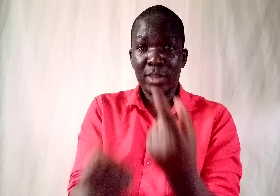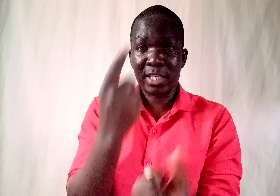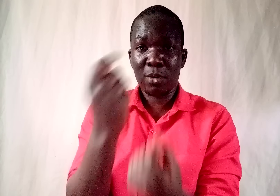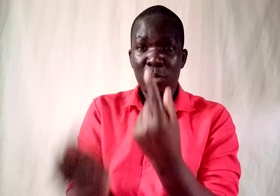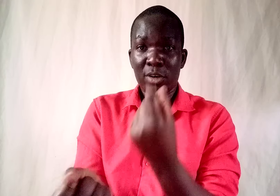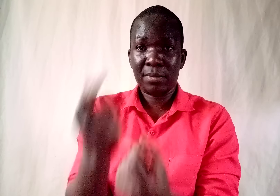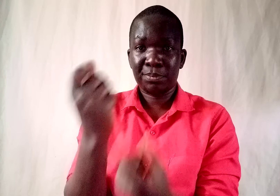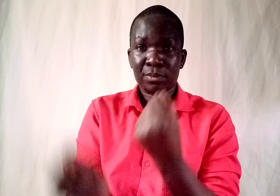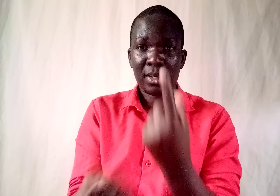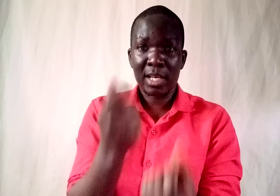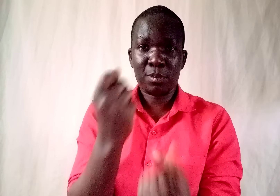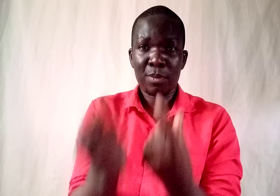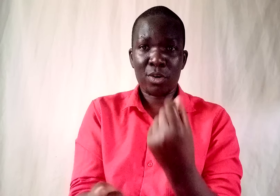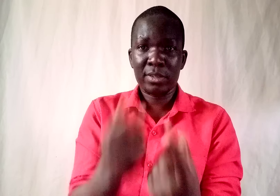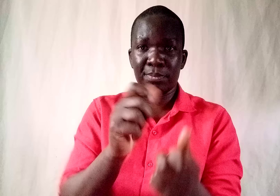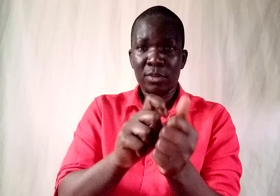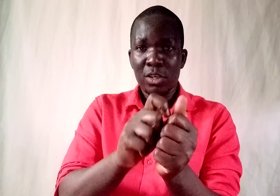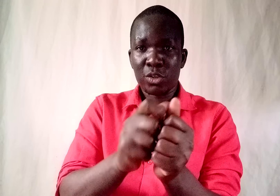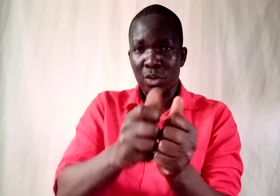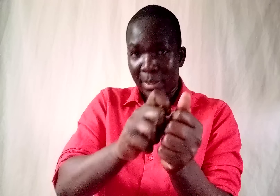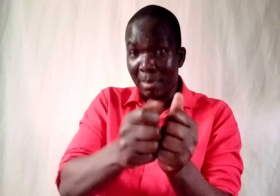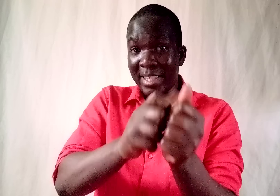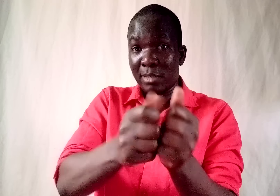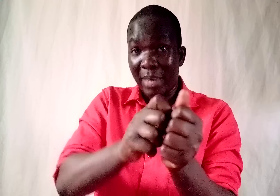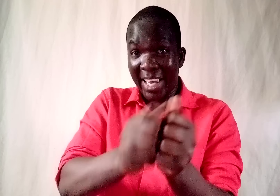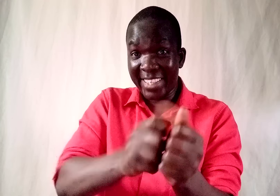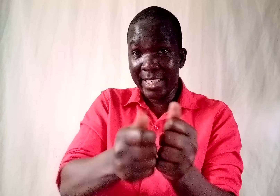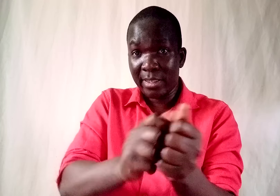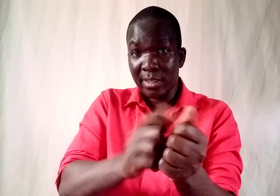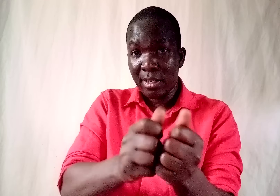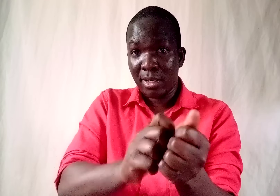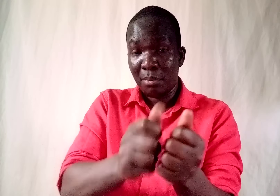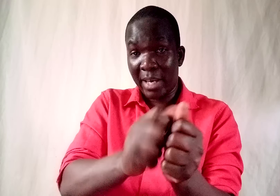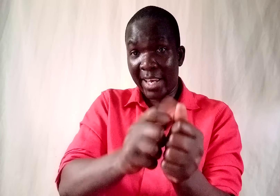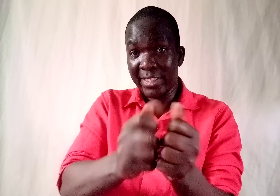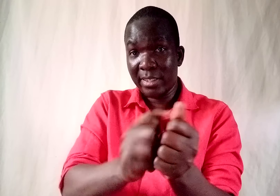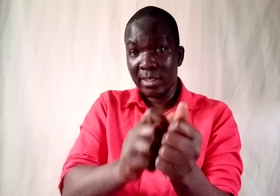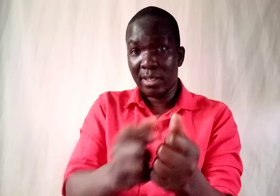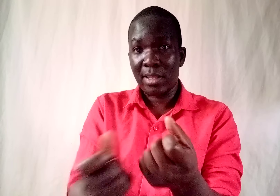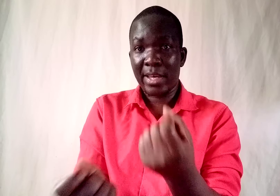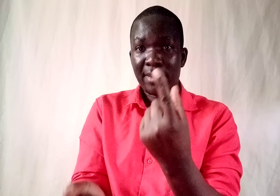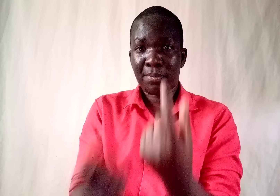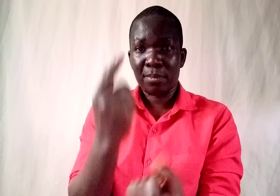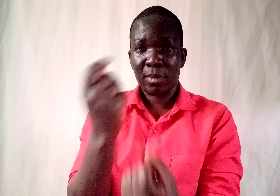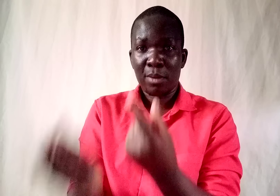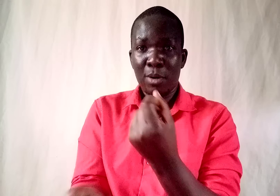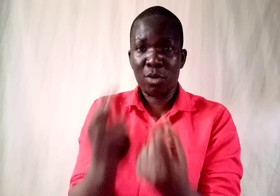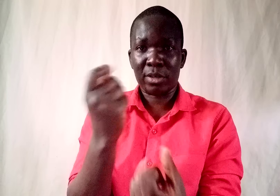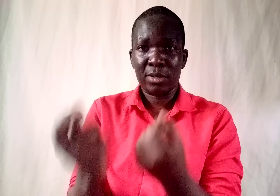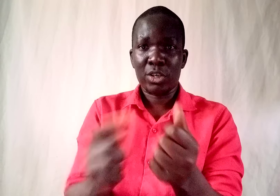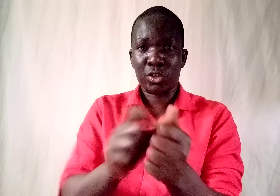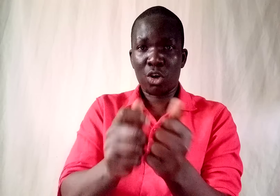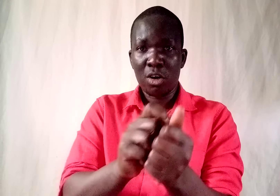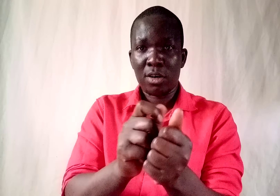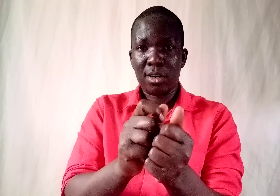that's popcorn. So remember this: maize, then popcorn. So